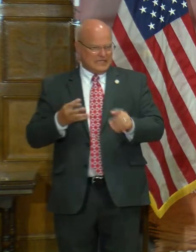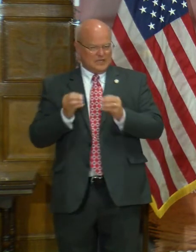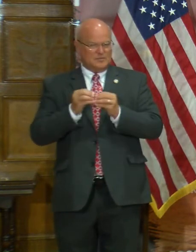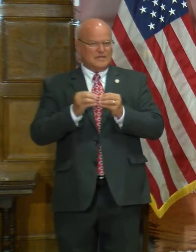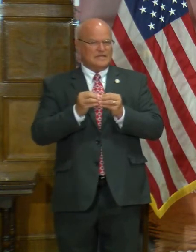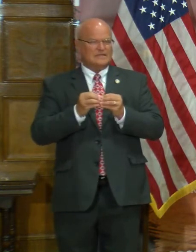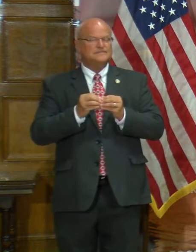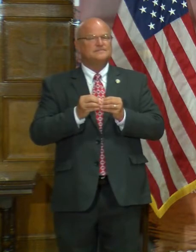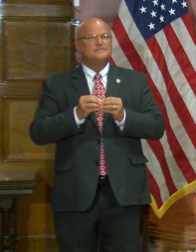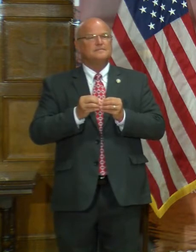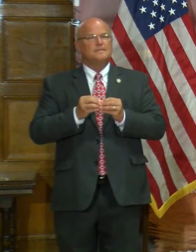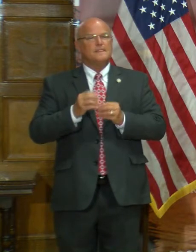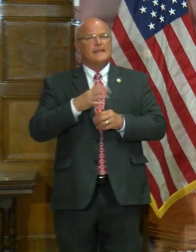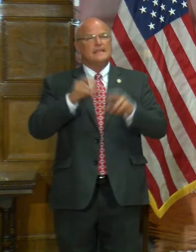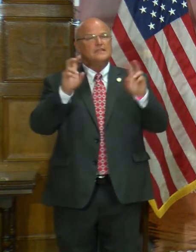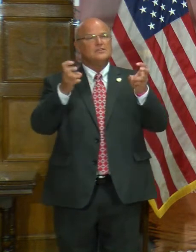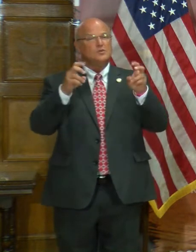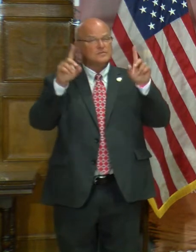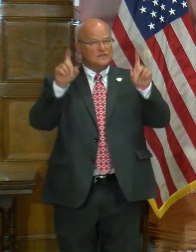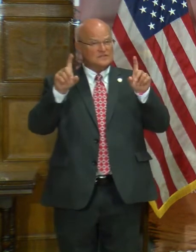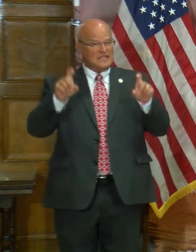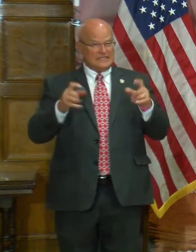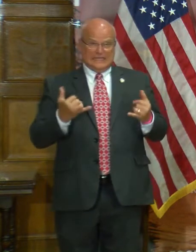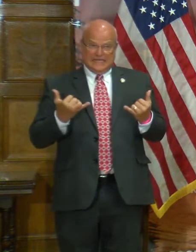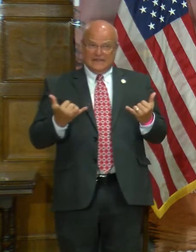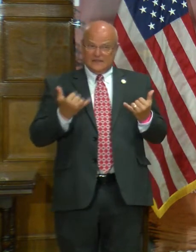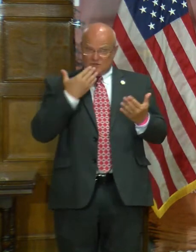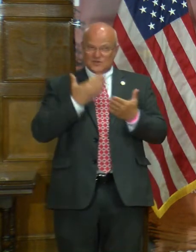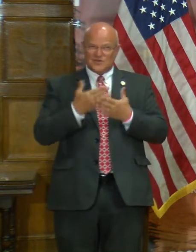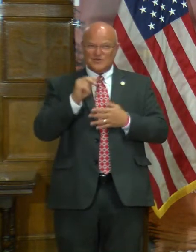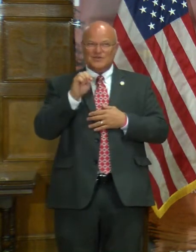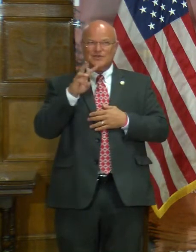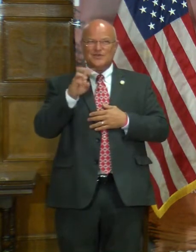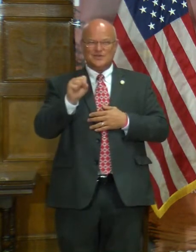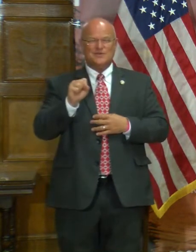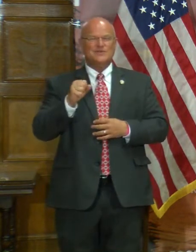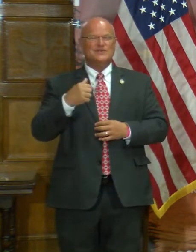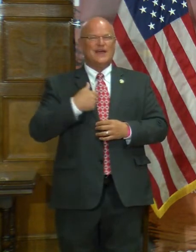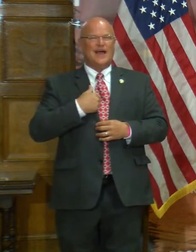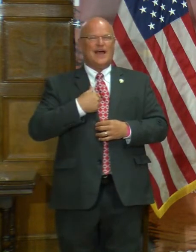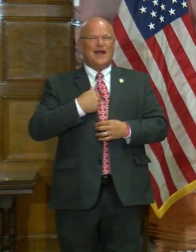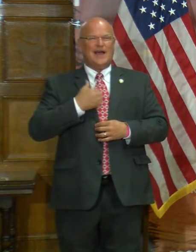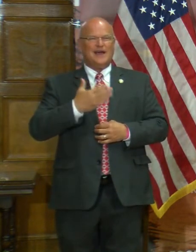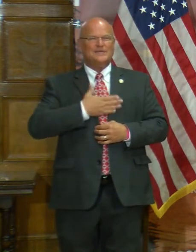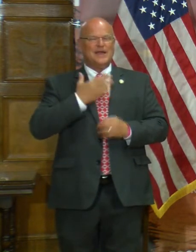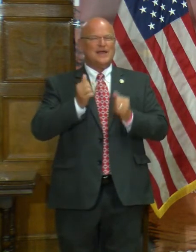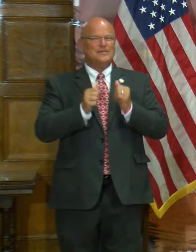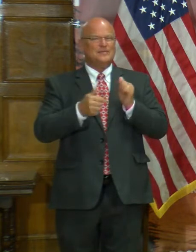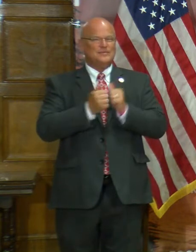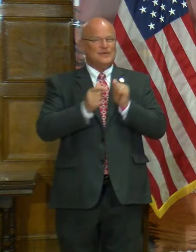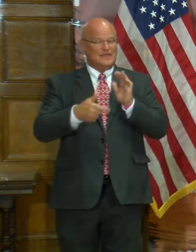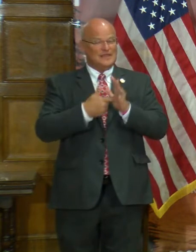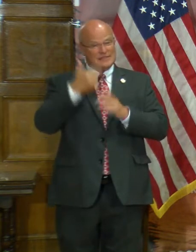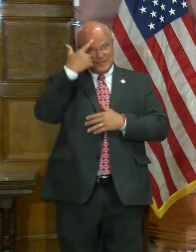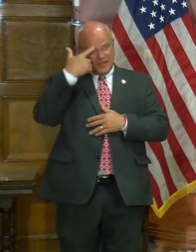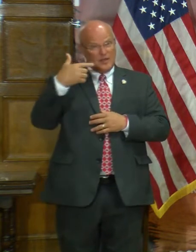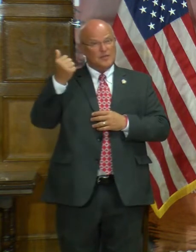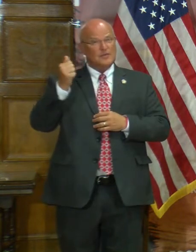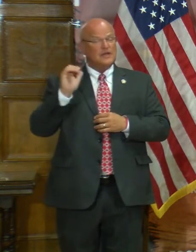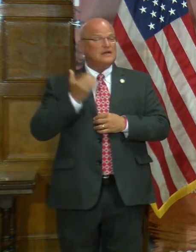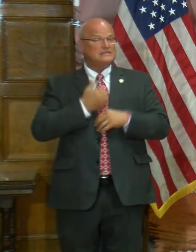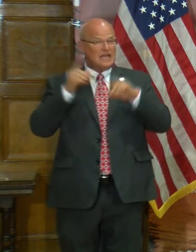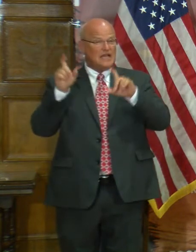And then finally, in terms of testing, and this is good news. I'm very pleased with this because